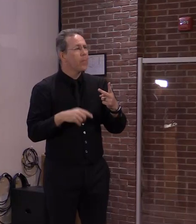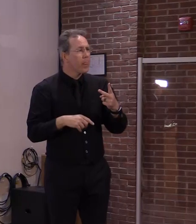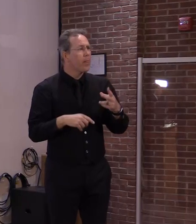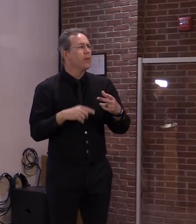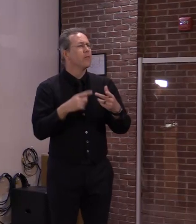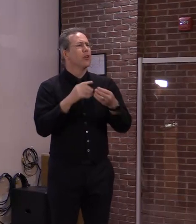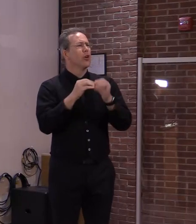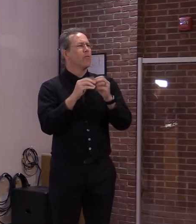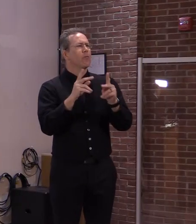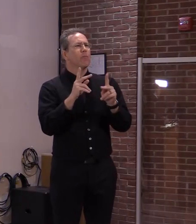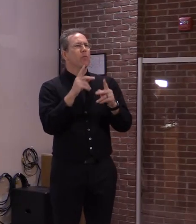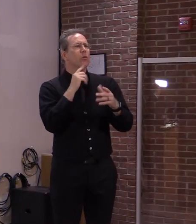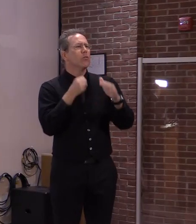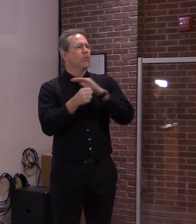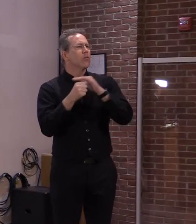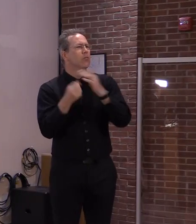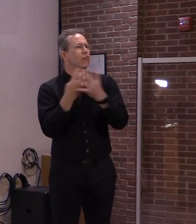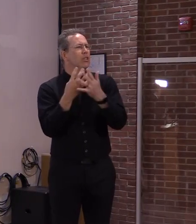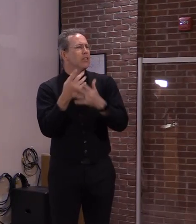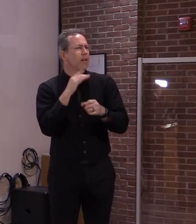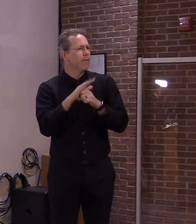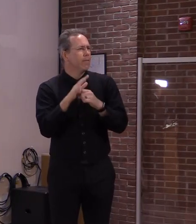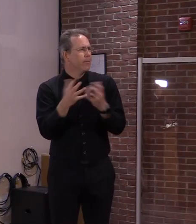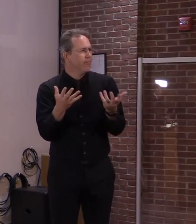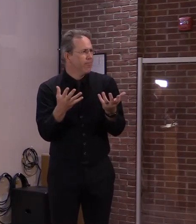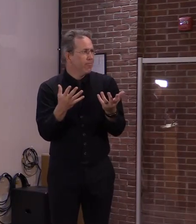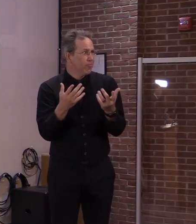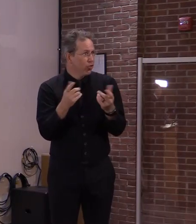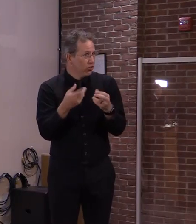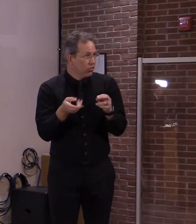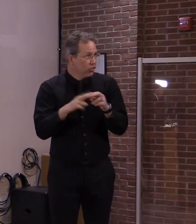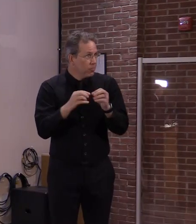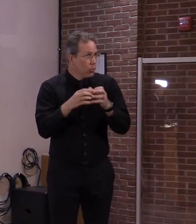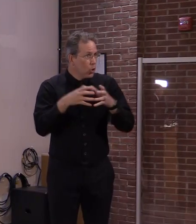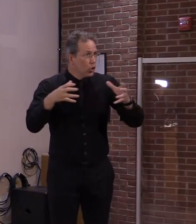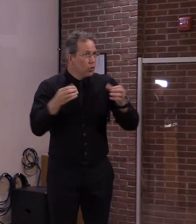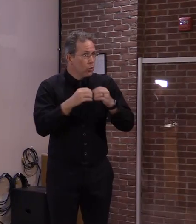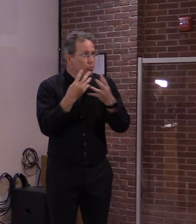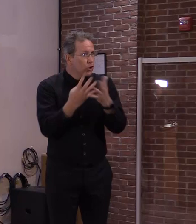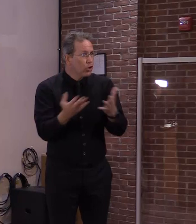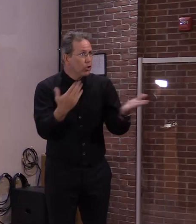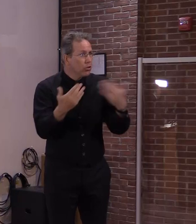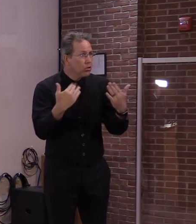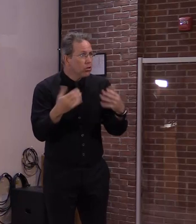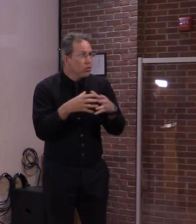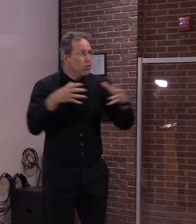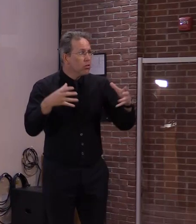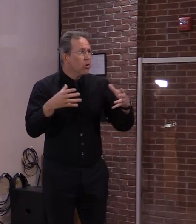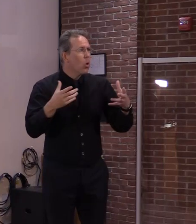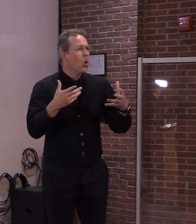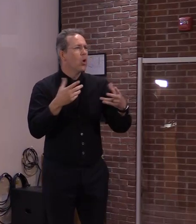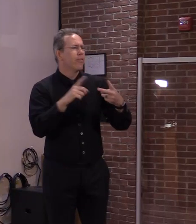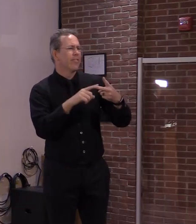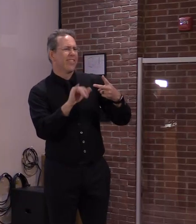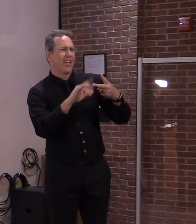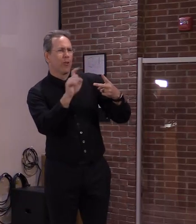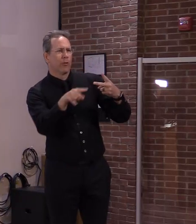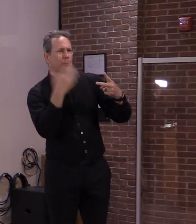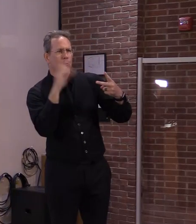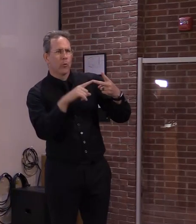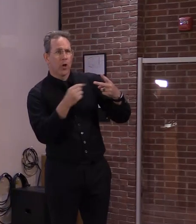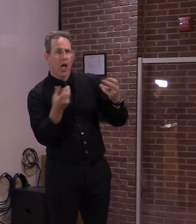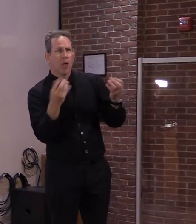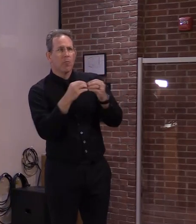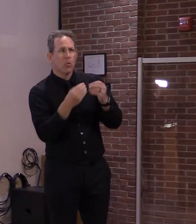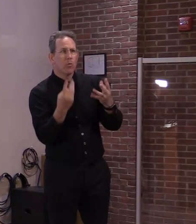to still need a modern facility for the offender population, because I don't think that